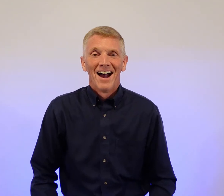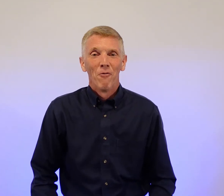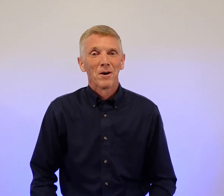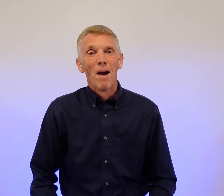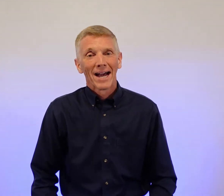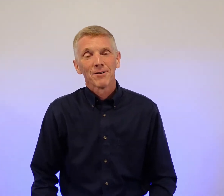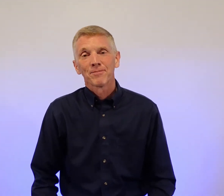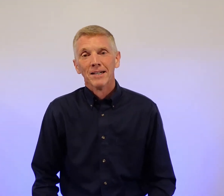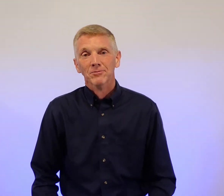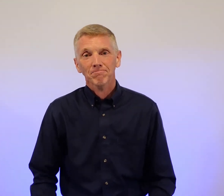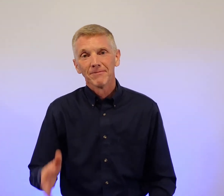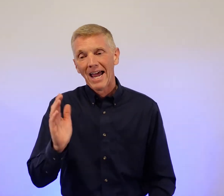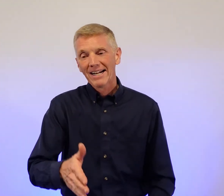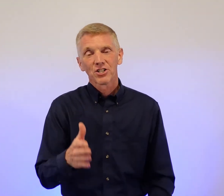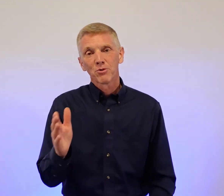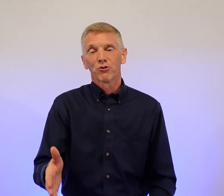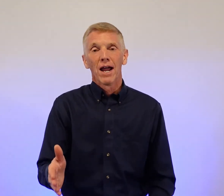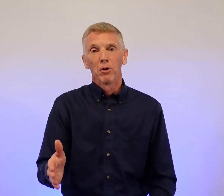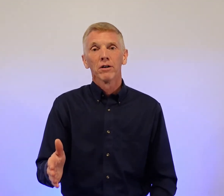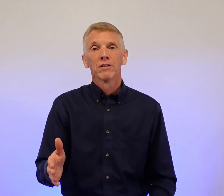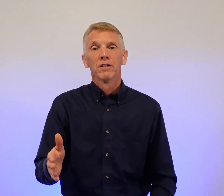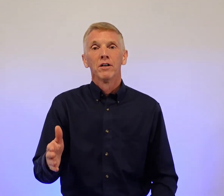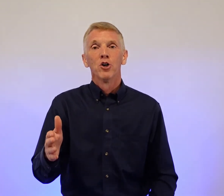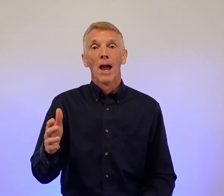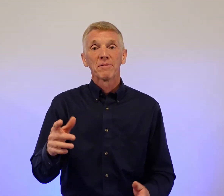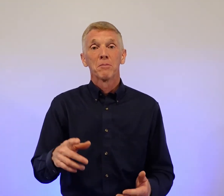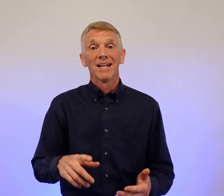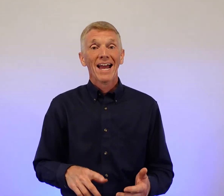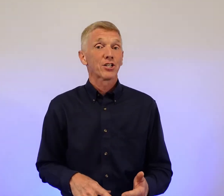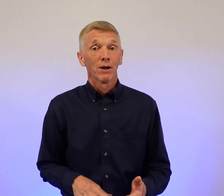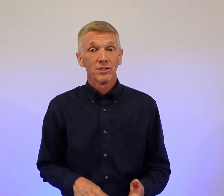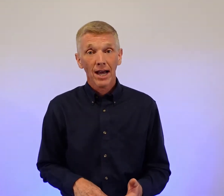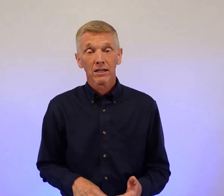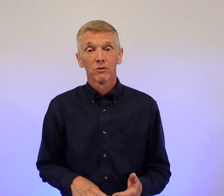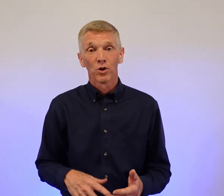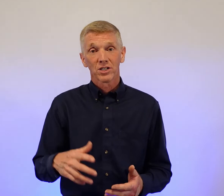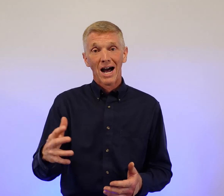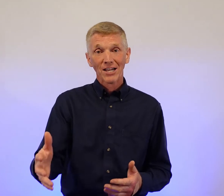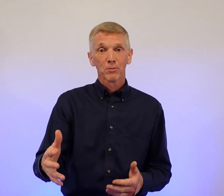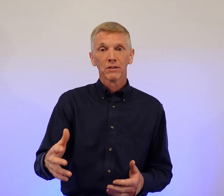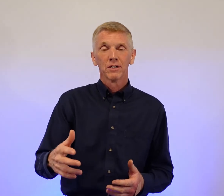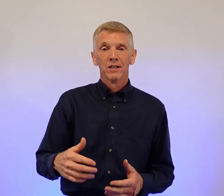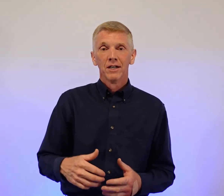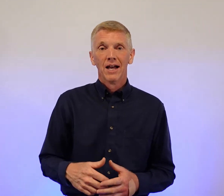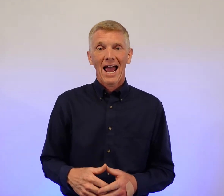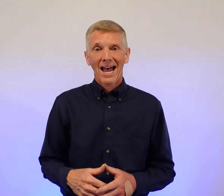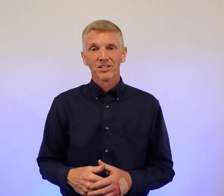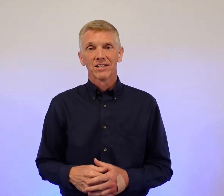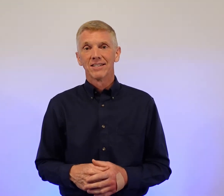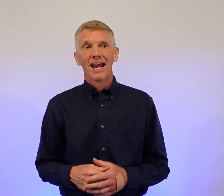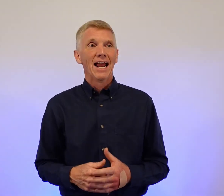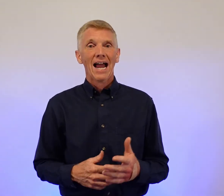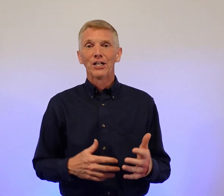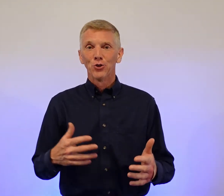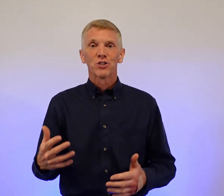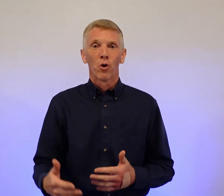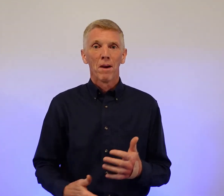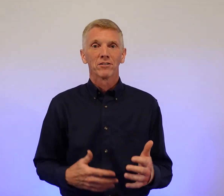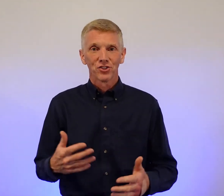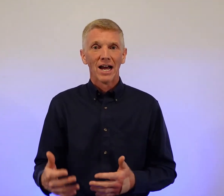Hi, welcome back. I have a subscriber who happens to be an X-ray tech, works in a hospital, asked and said, hey, I could use some more medical signs. I